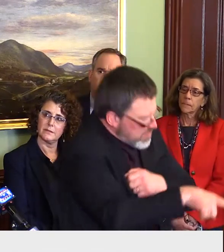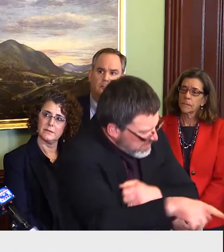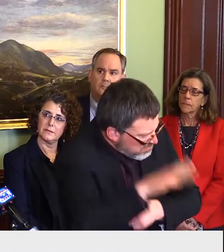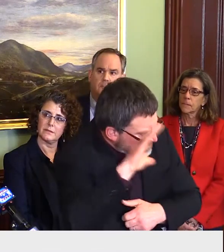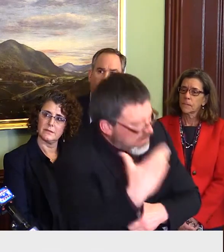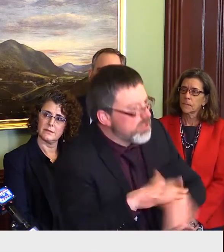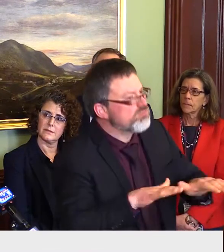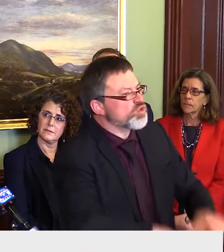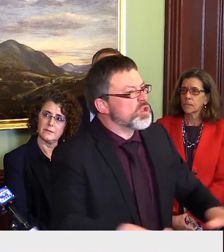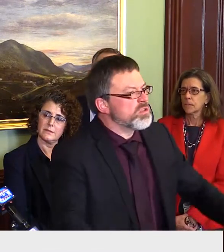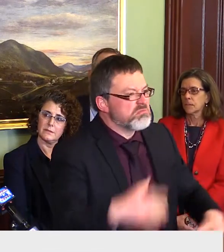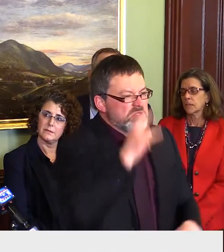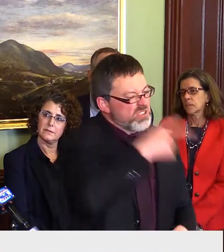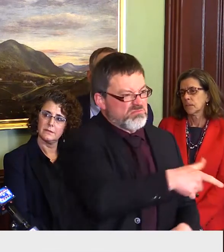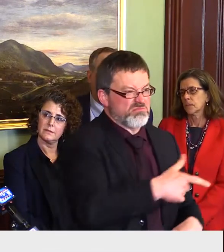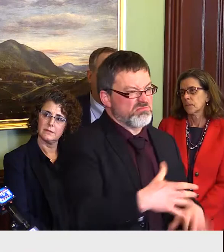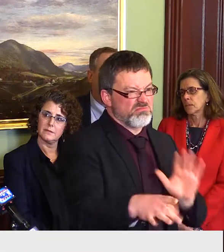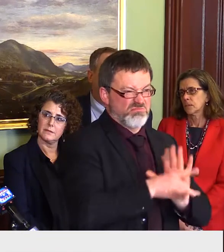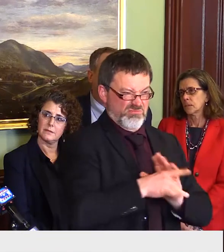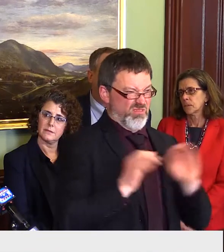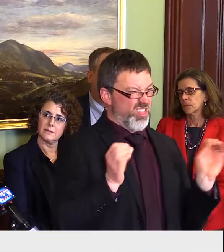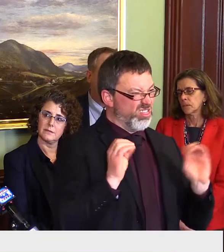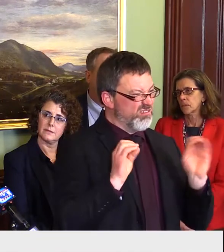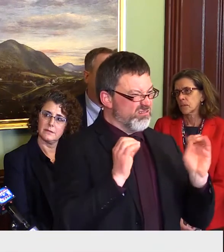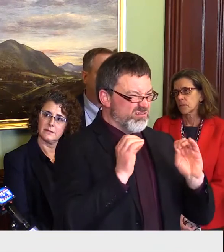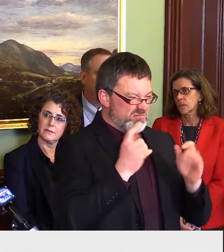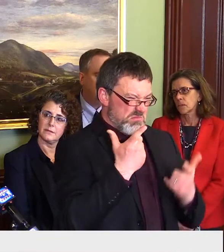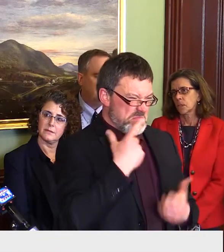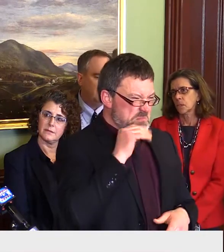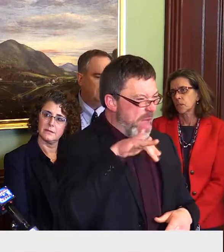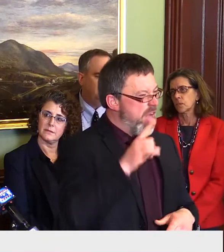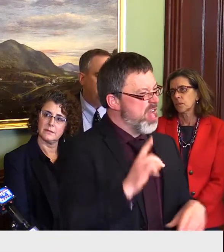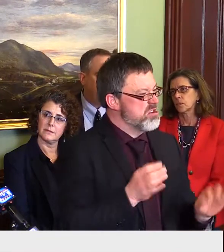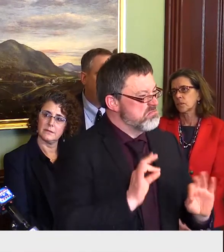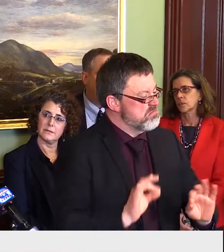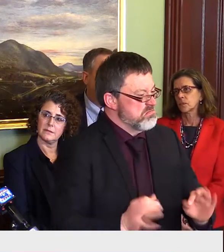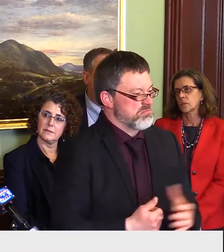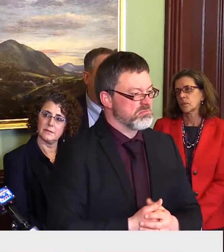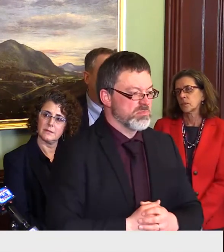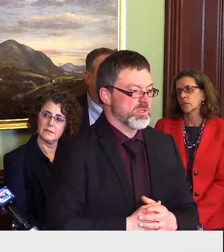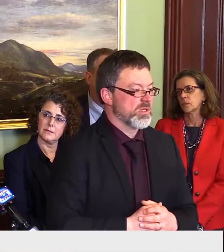The public health and our state's response to this outbreak is a matter of using